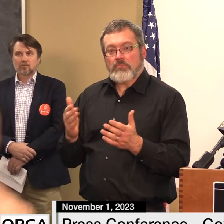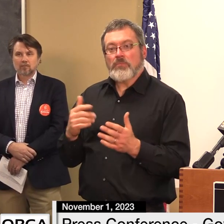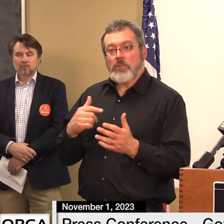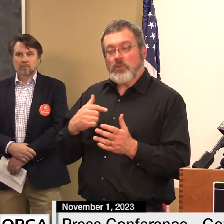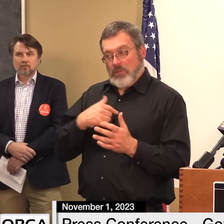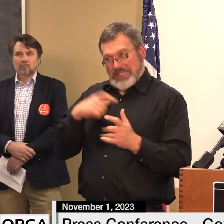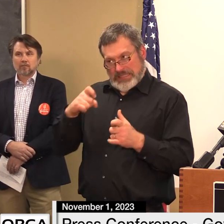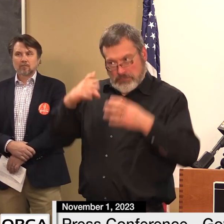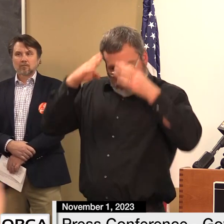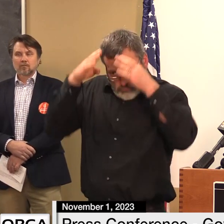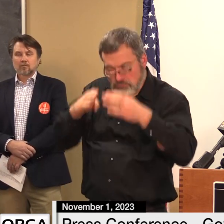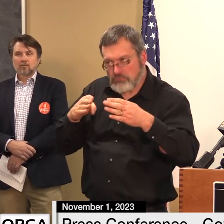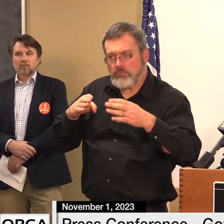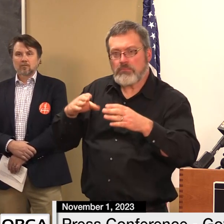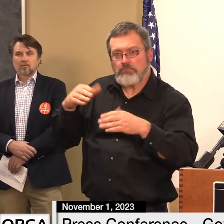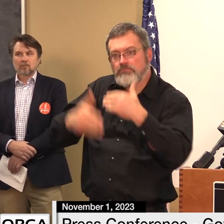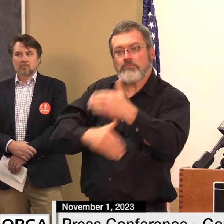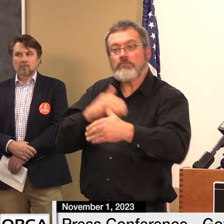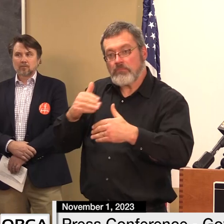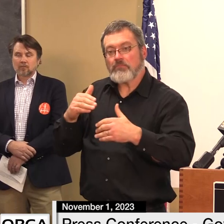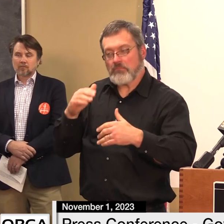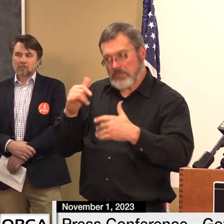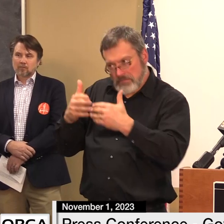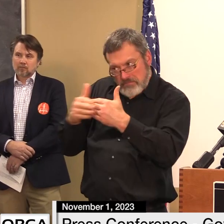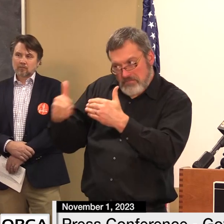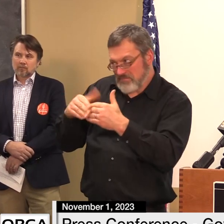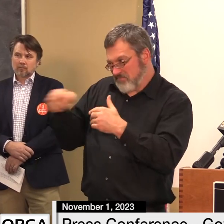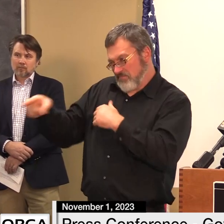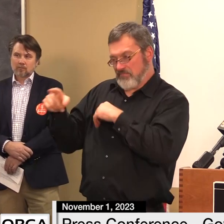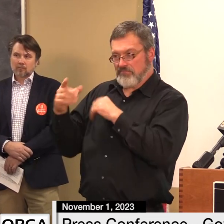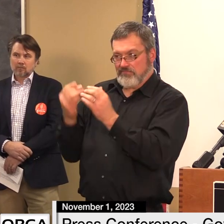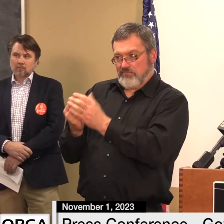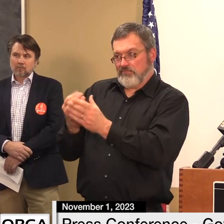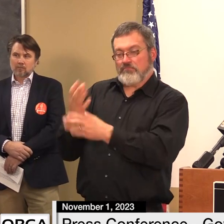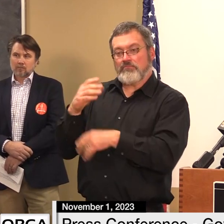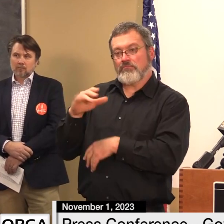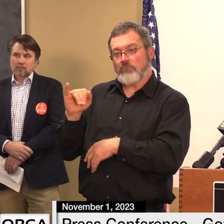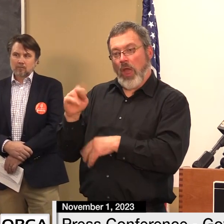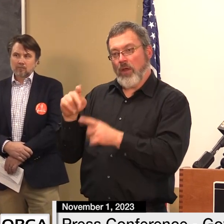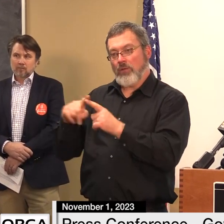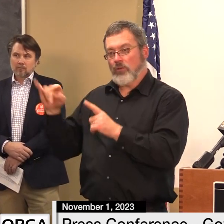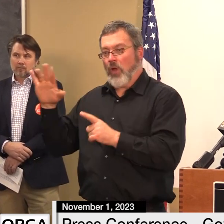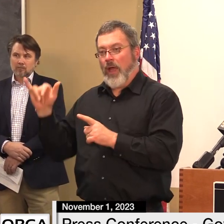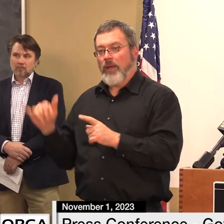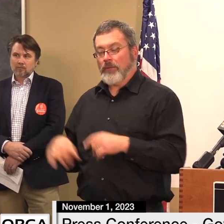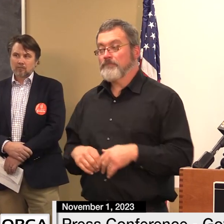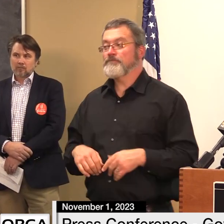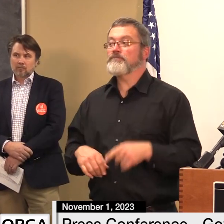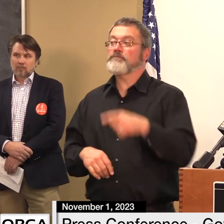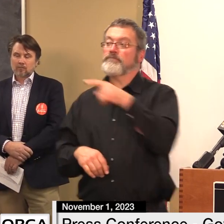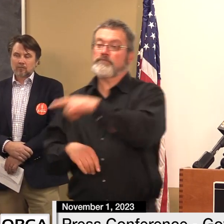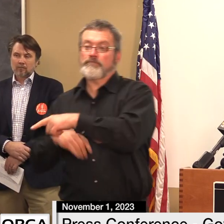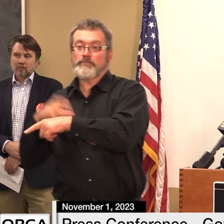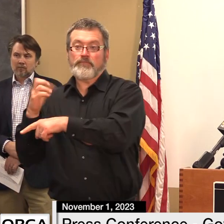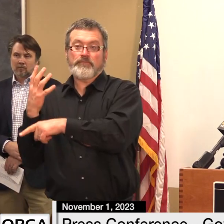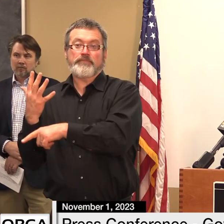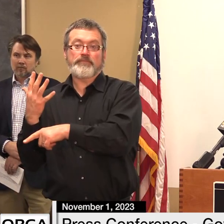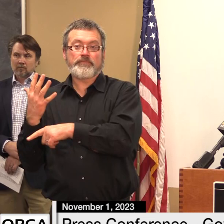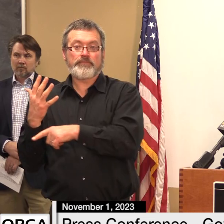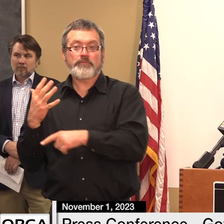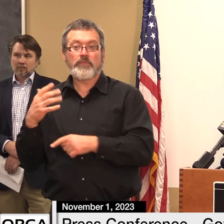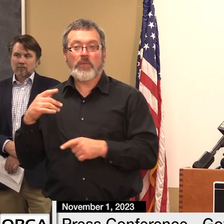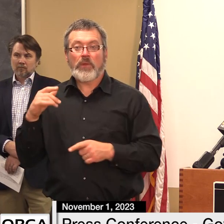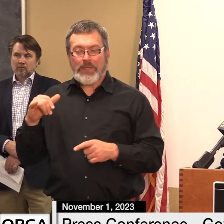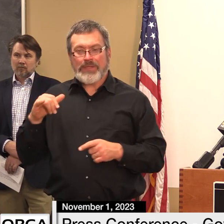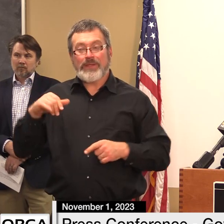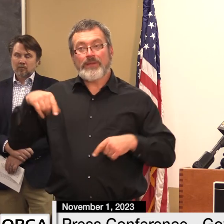session. Kind of switching gears a little bit, I'm curious. So we have the Twin States Clean Energy Link on the Vermont-New Hampshire